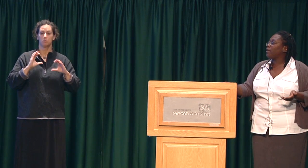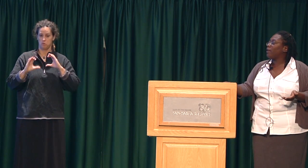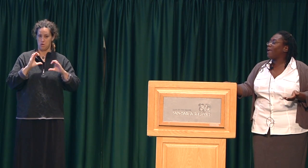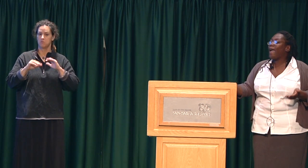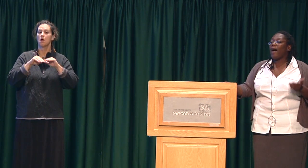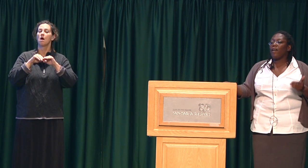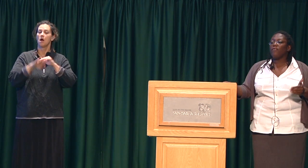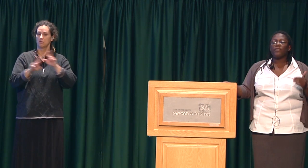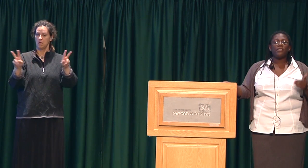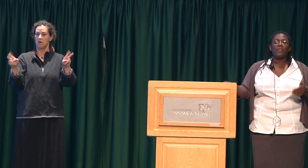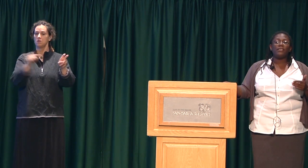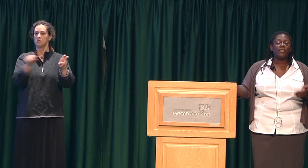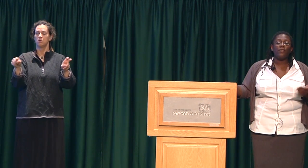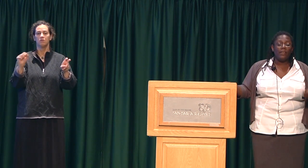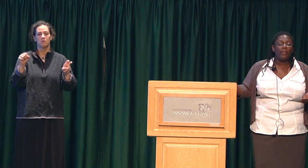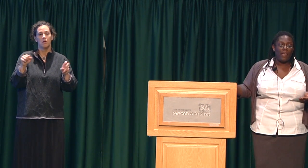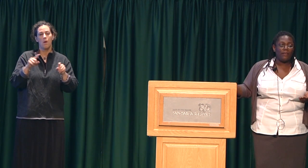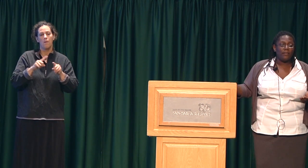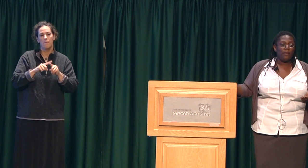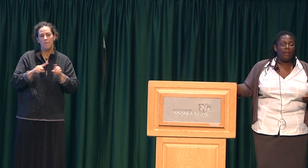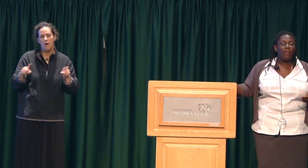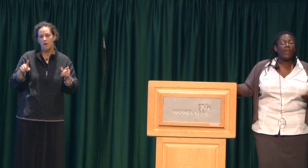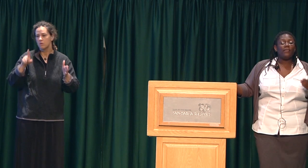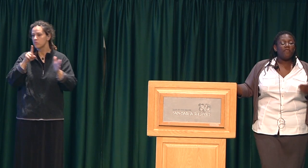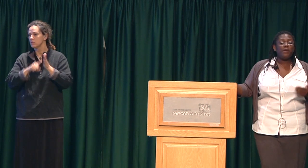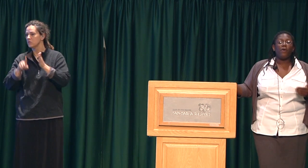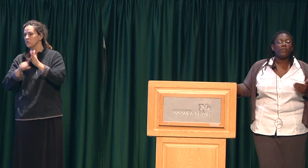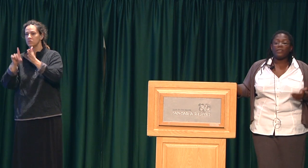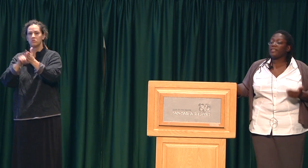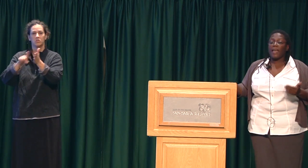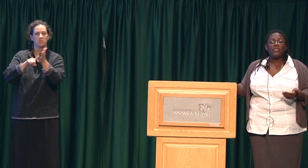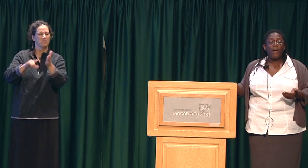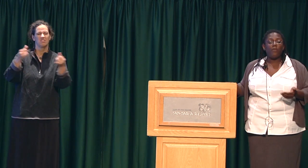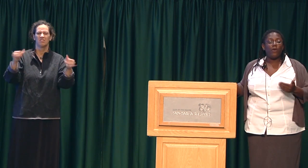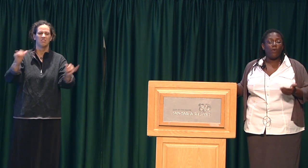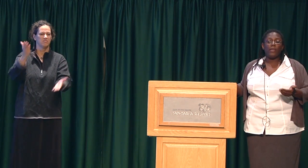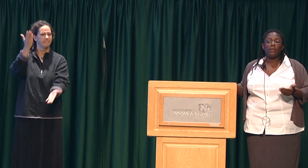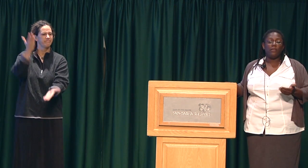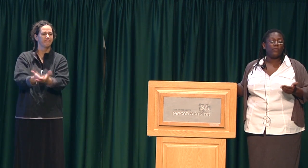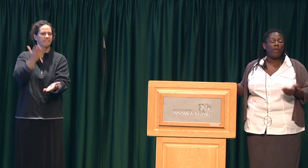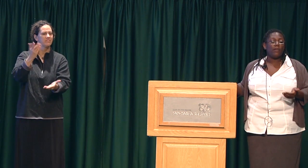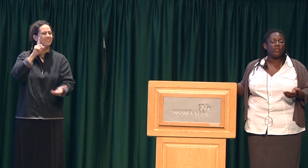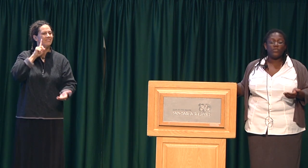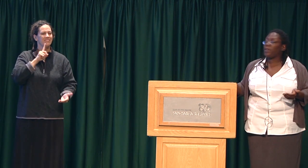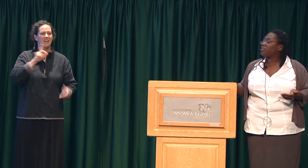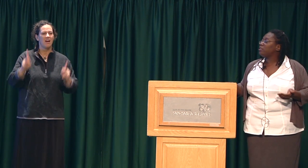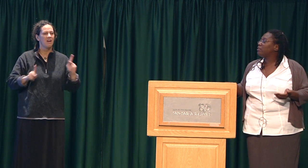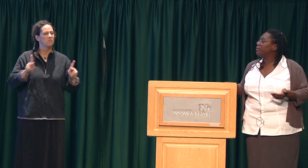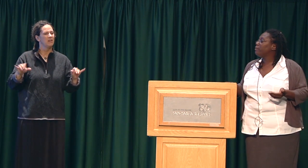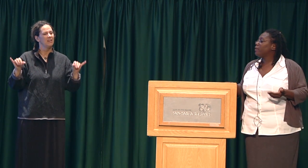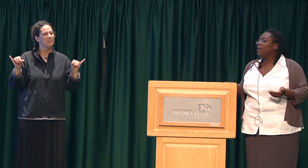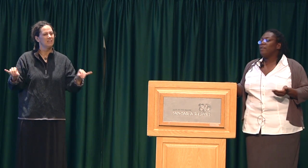and hard of hearing. However, the studies still indicate that deaf people are dissatisfied when going into a medical